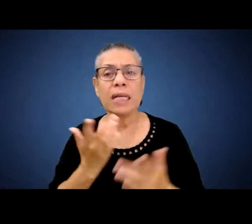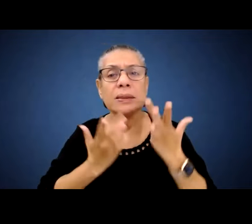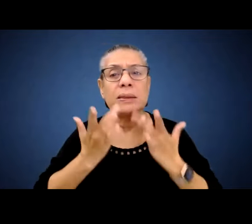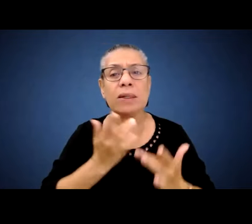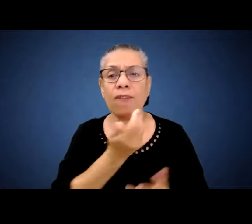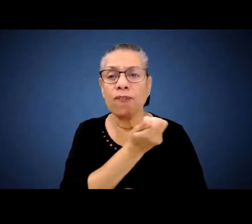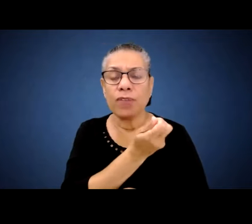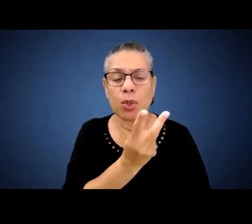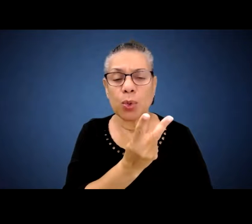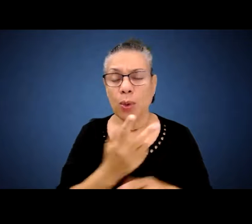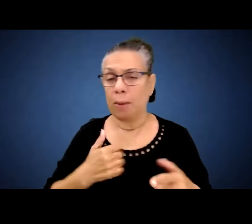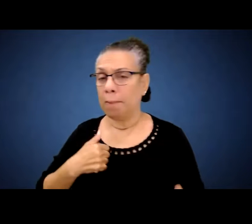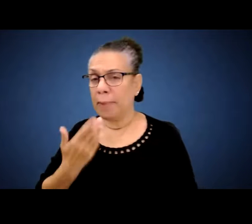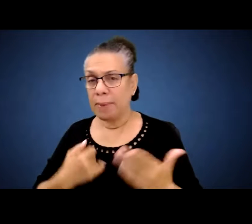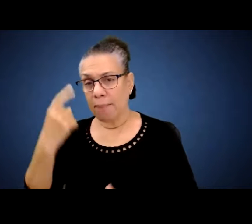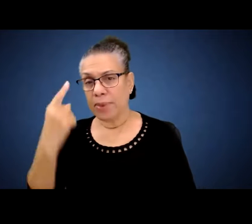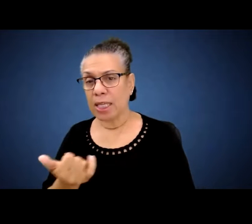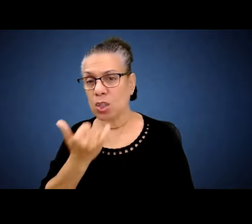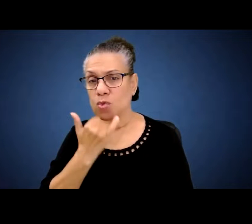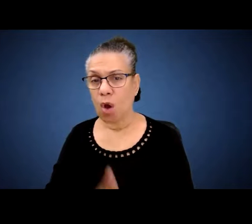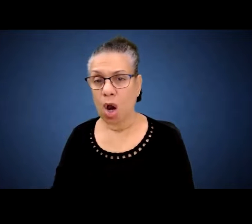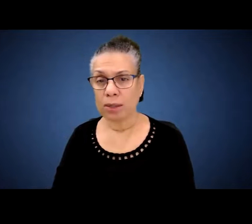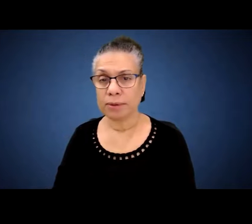But maybe I'm thinking about it the wrong